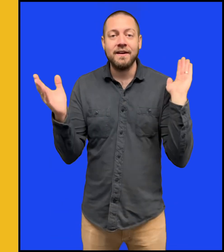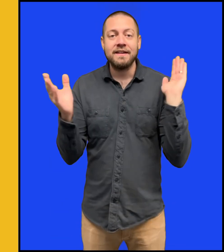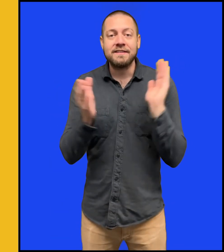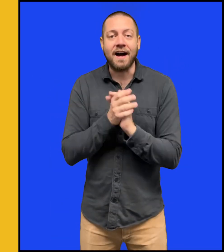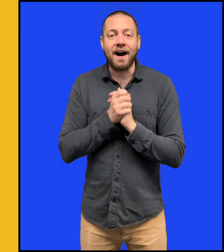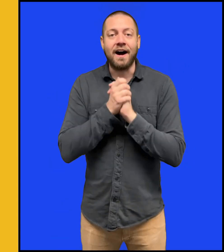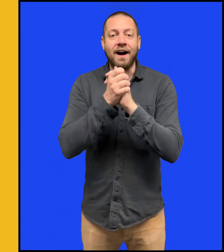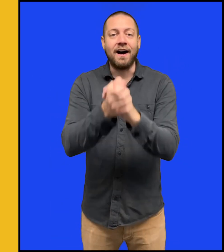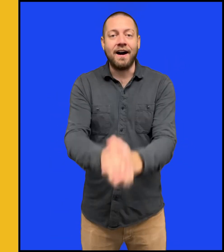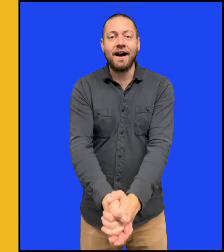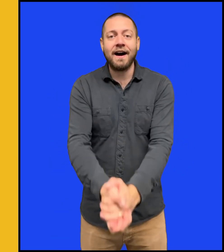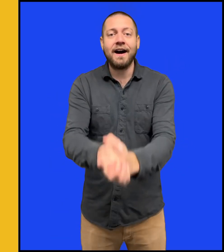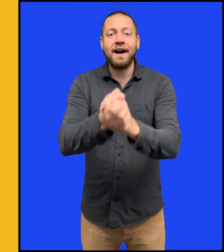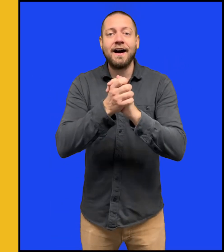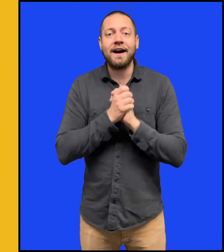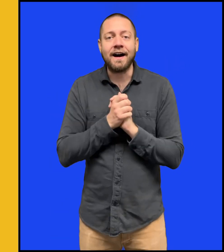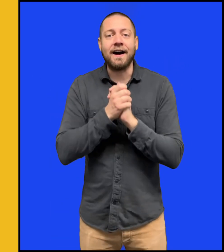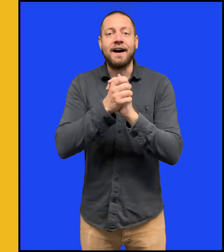go.